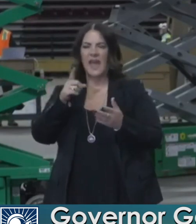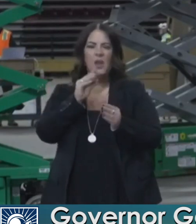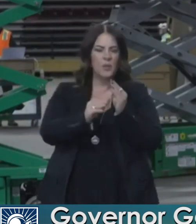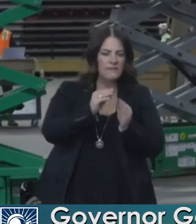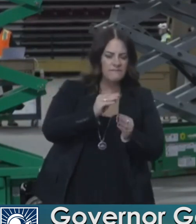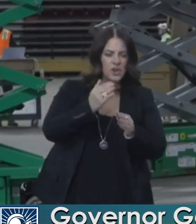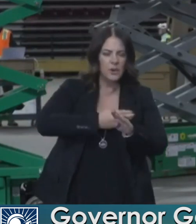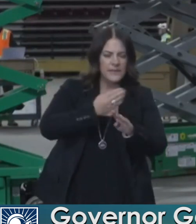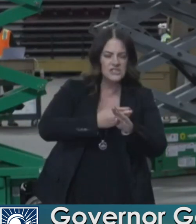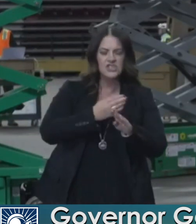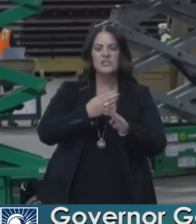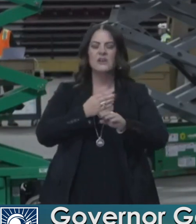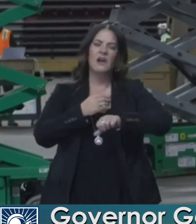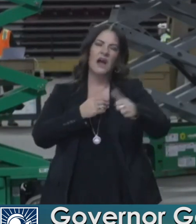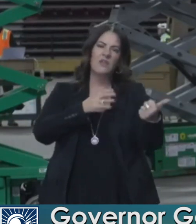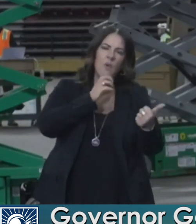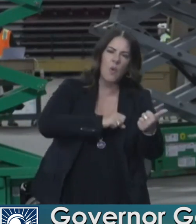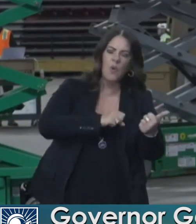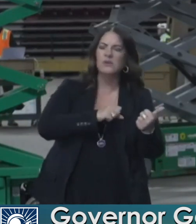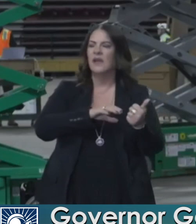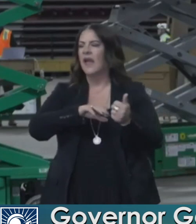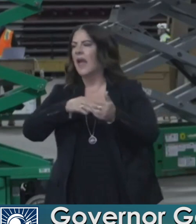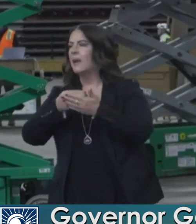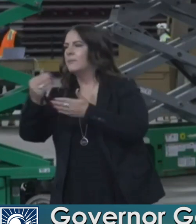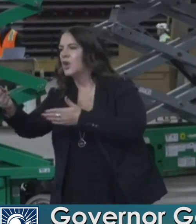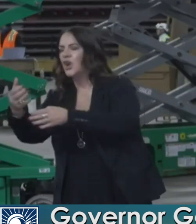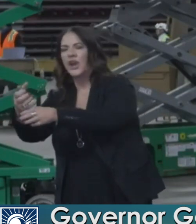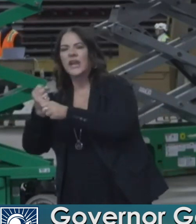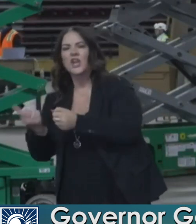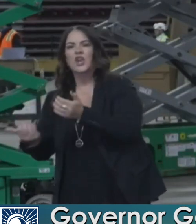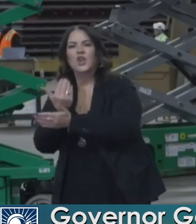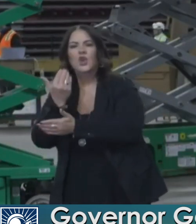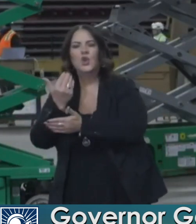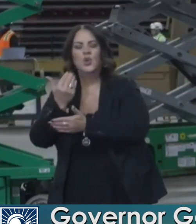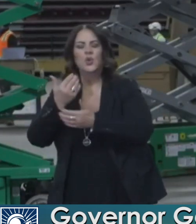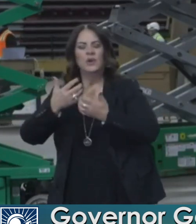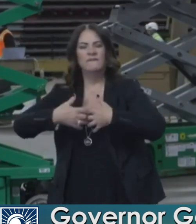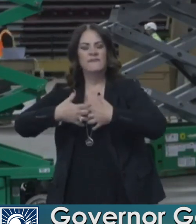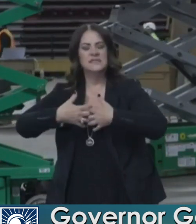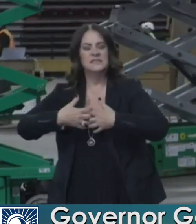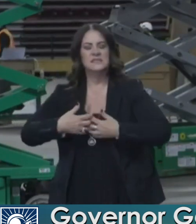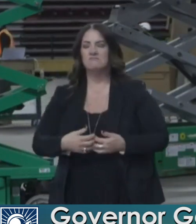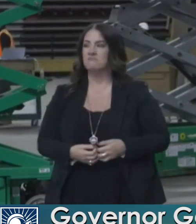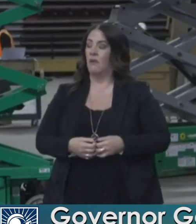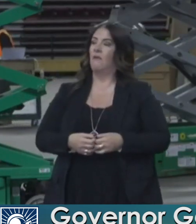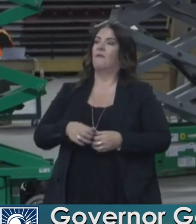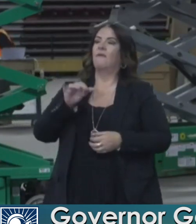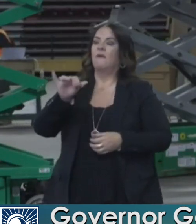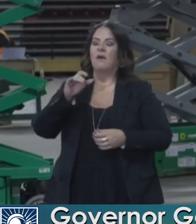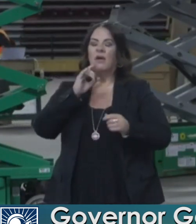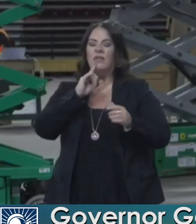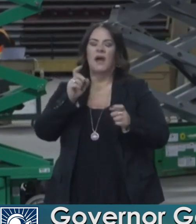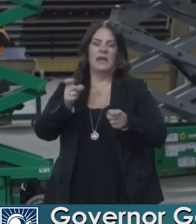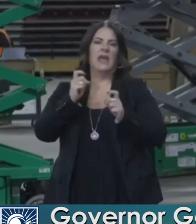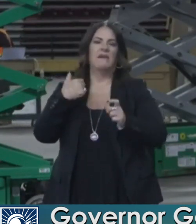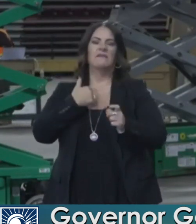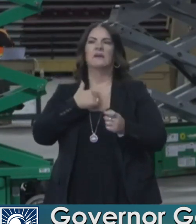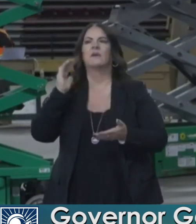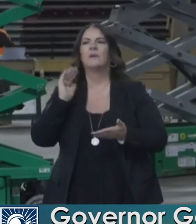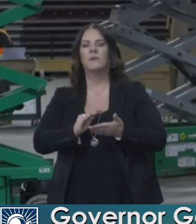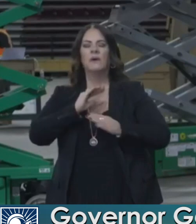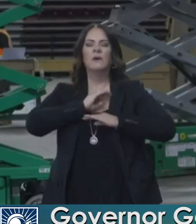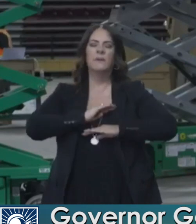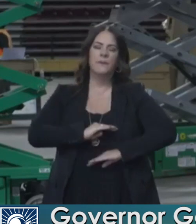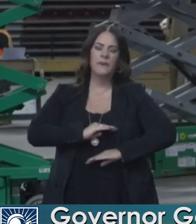or refurbishing old vents and also procuring new vents. That has put less strain and pressure on the